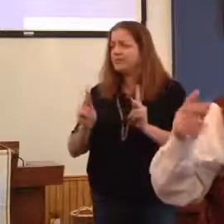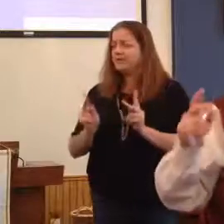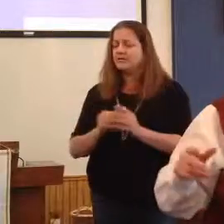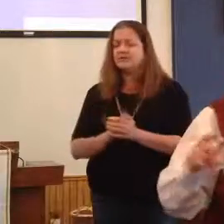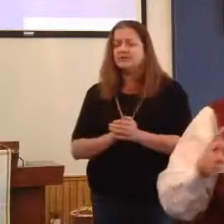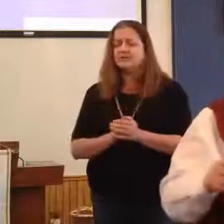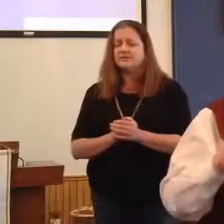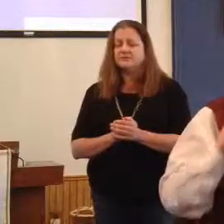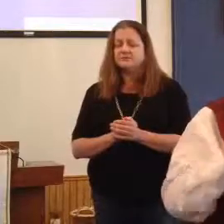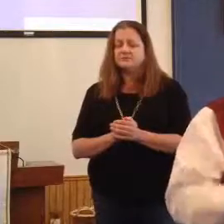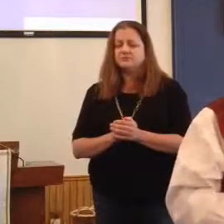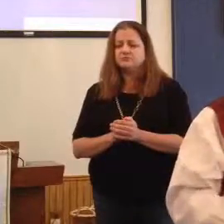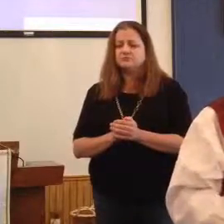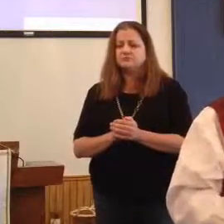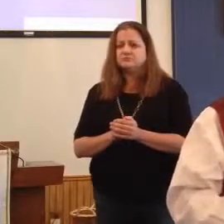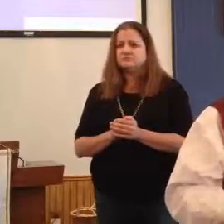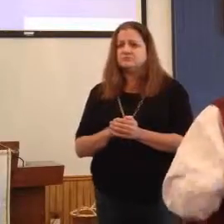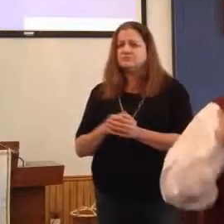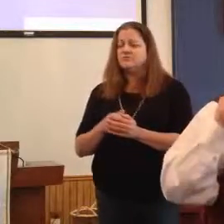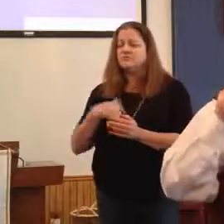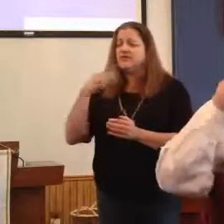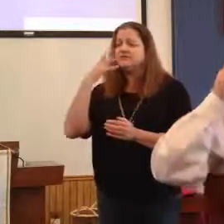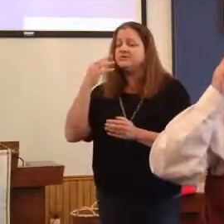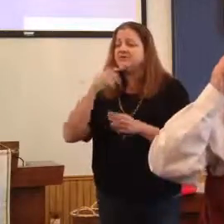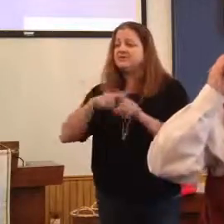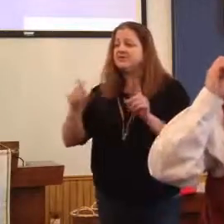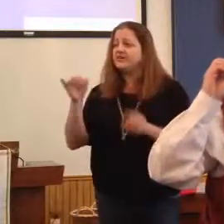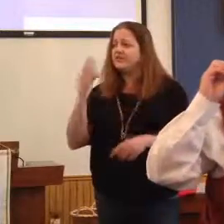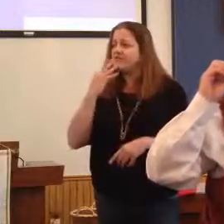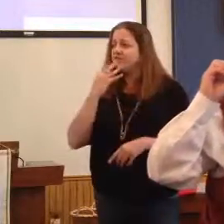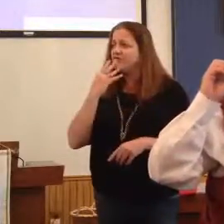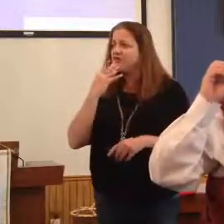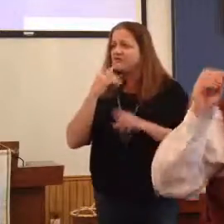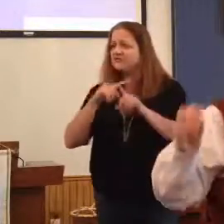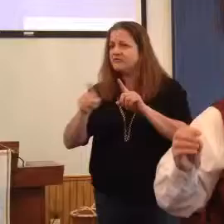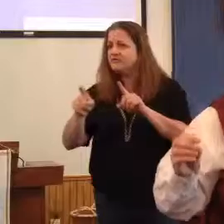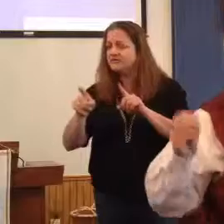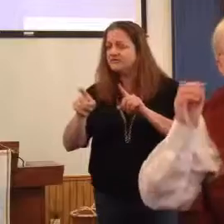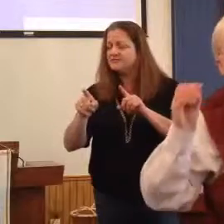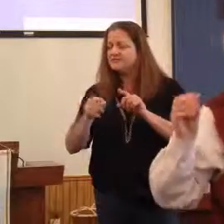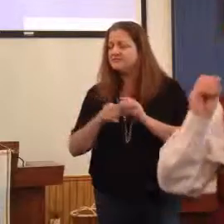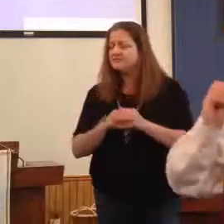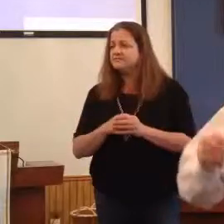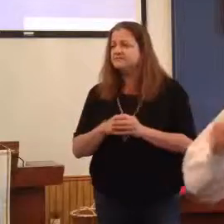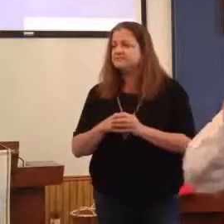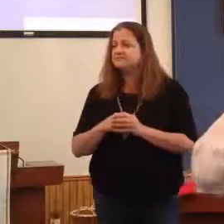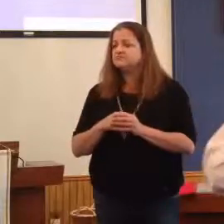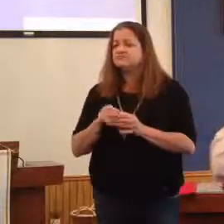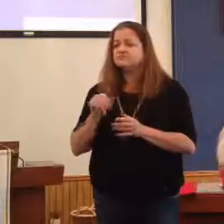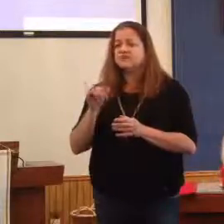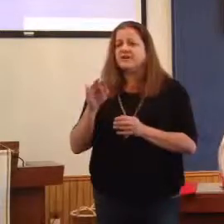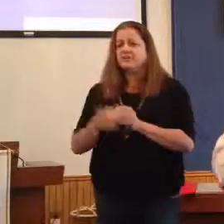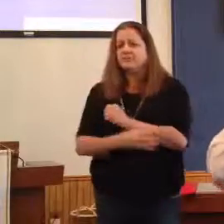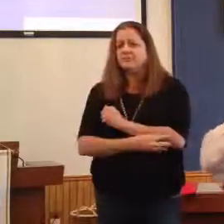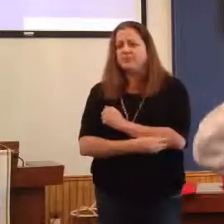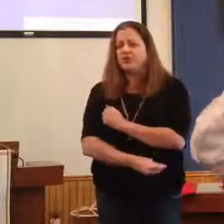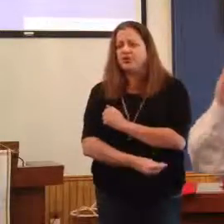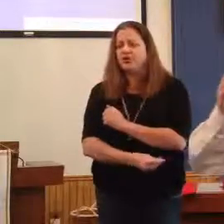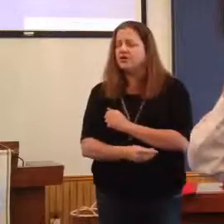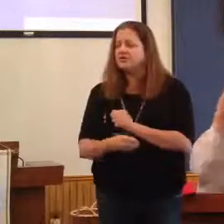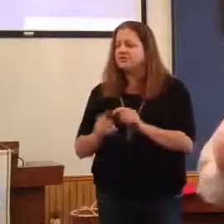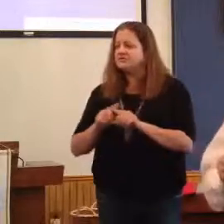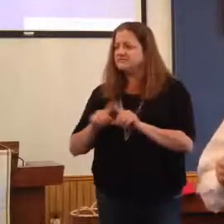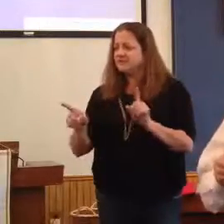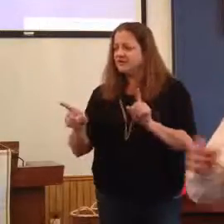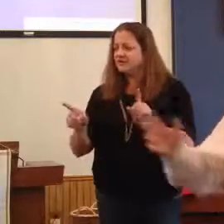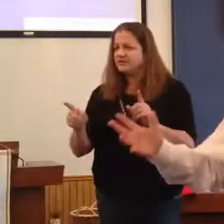differently if we are people of color. We experience it differently if we were raised in poverty. We